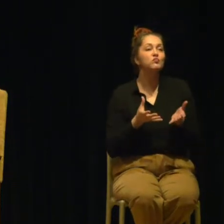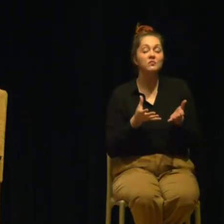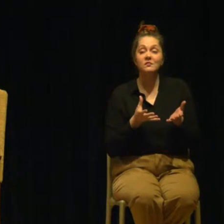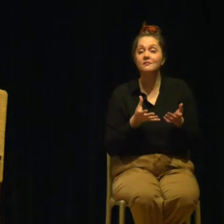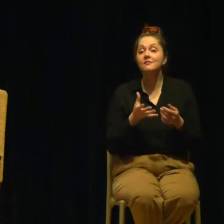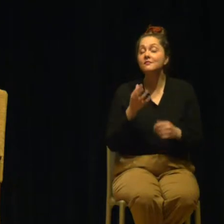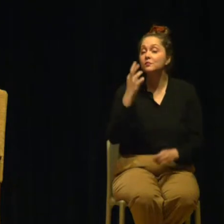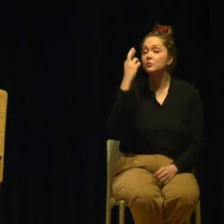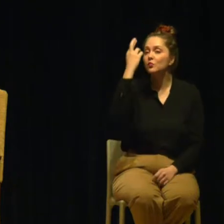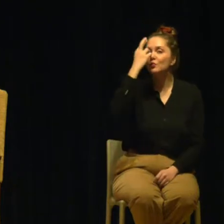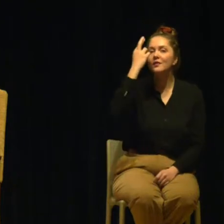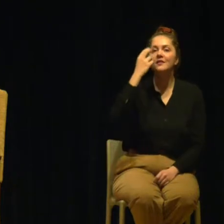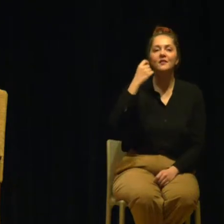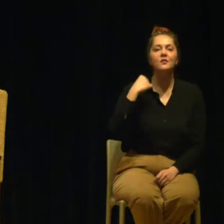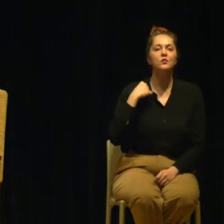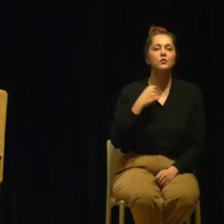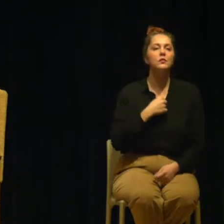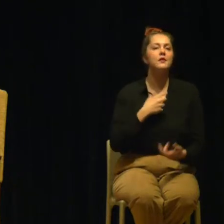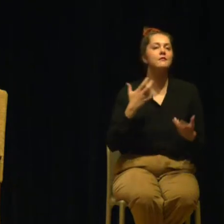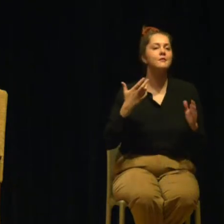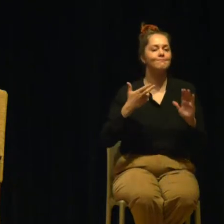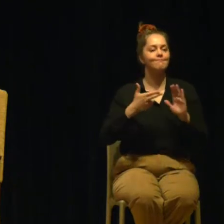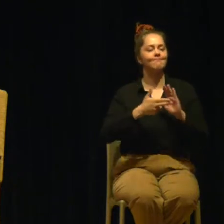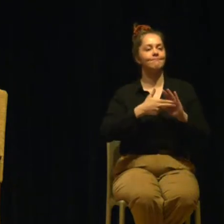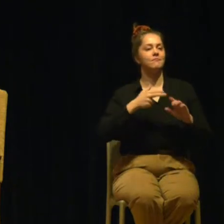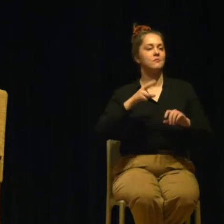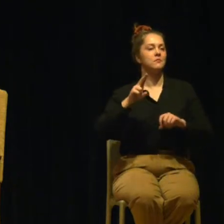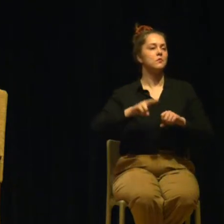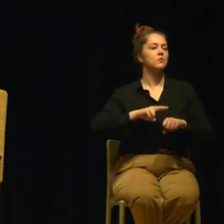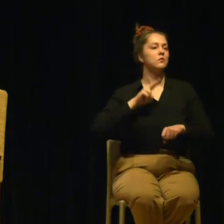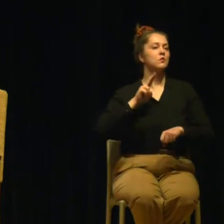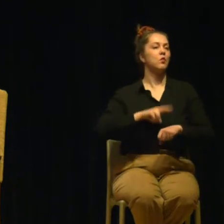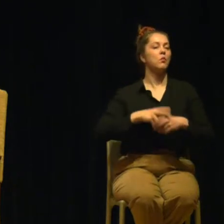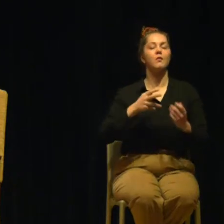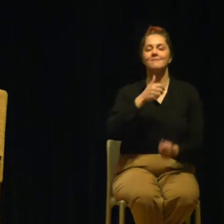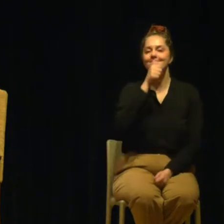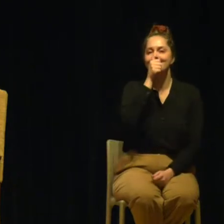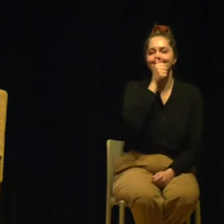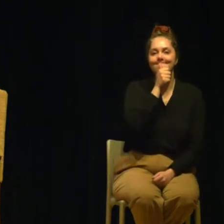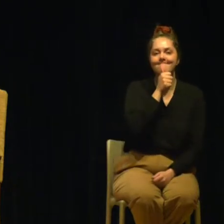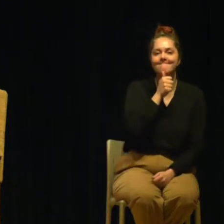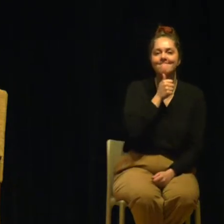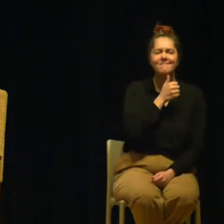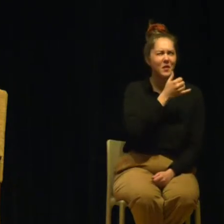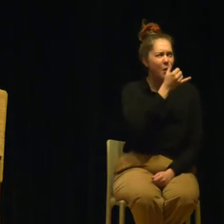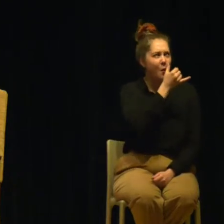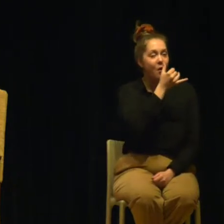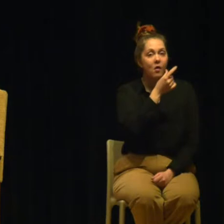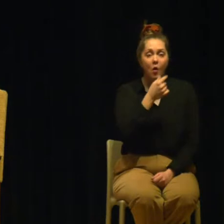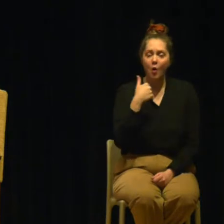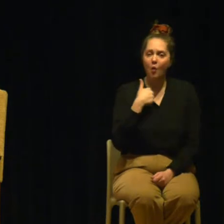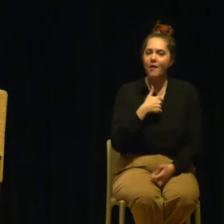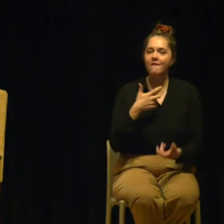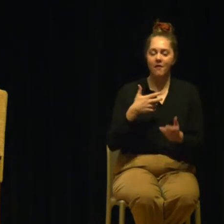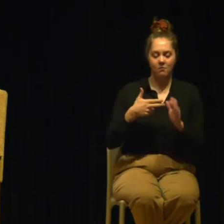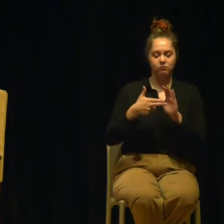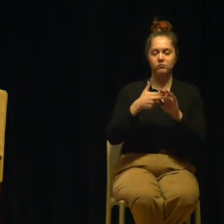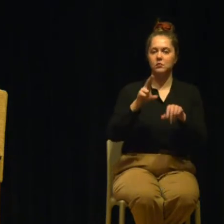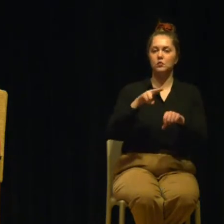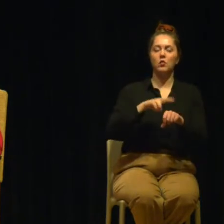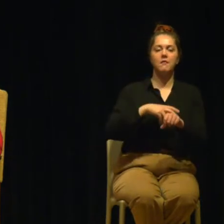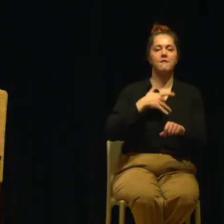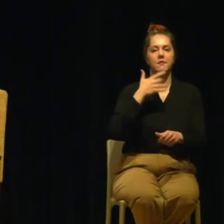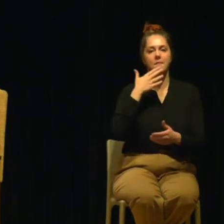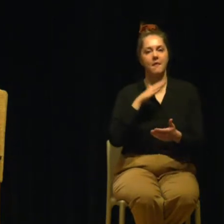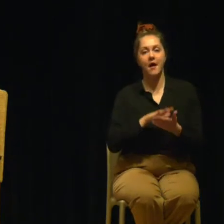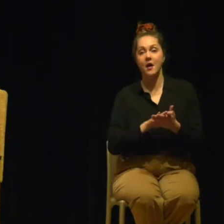it's because we have normalized suffering. We've normalized feeling bad. And